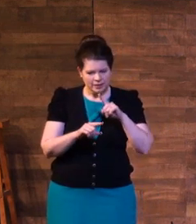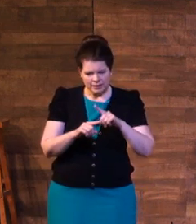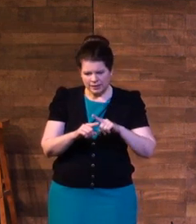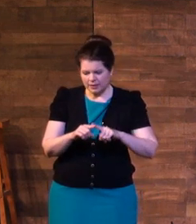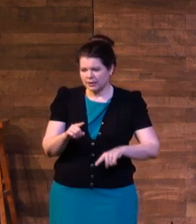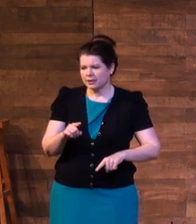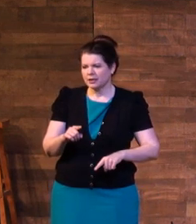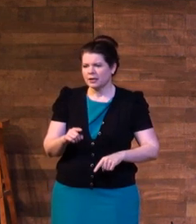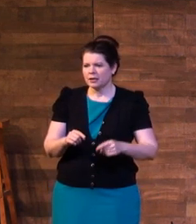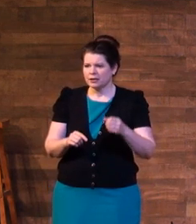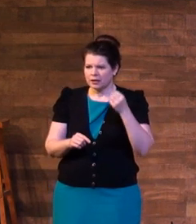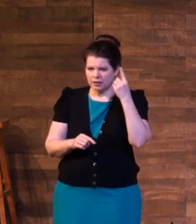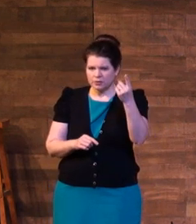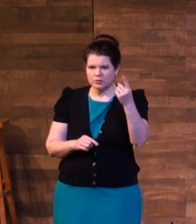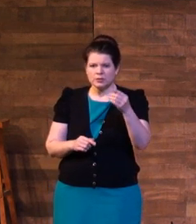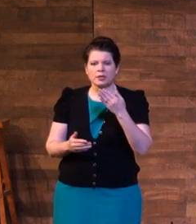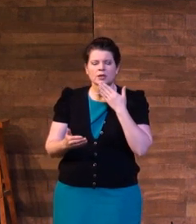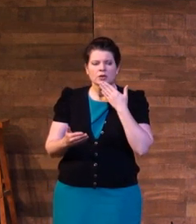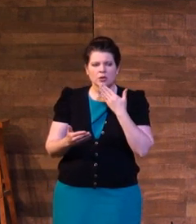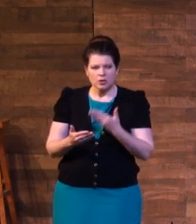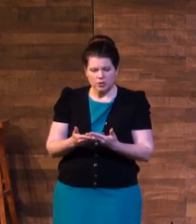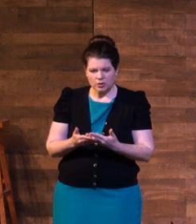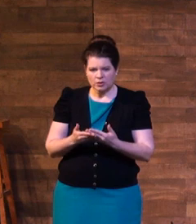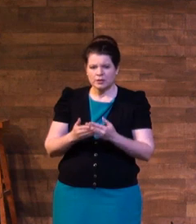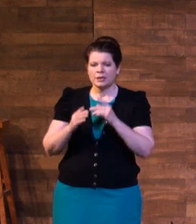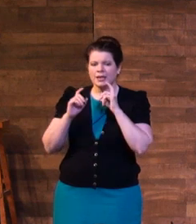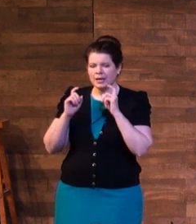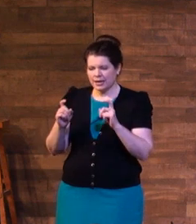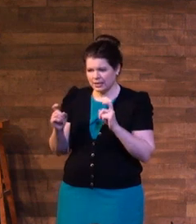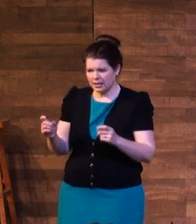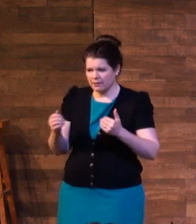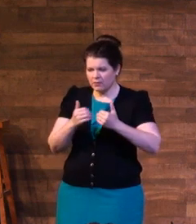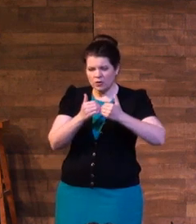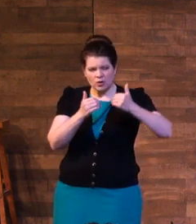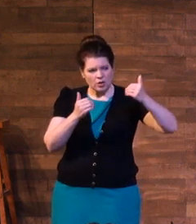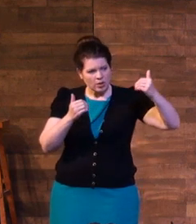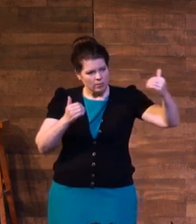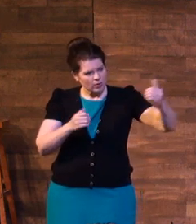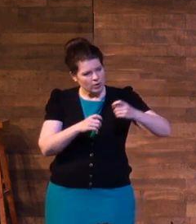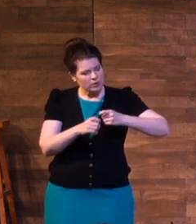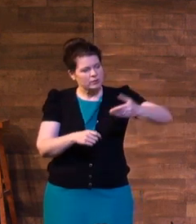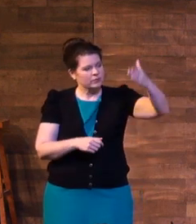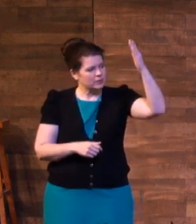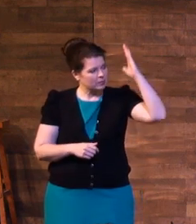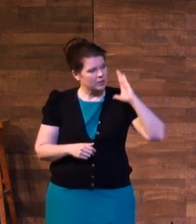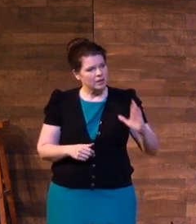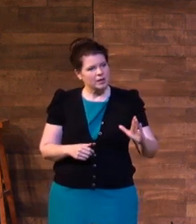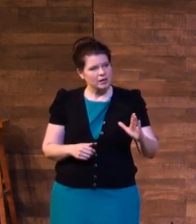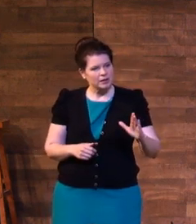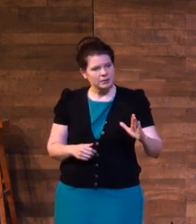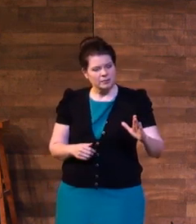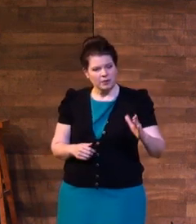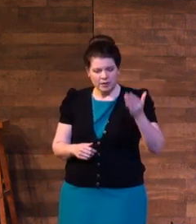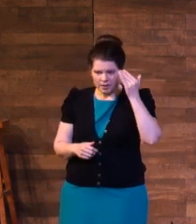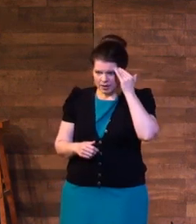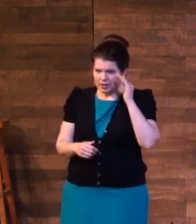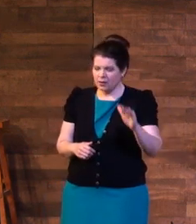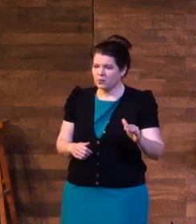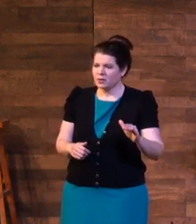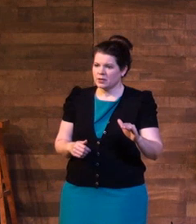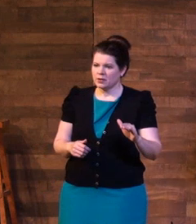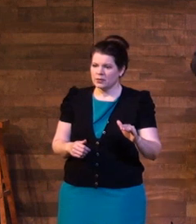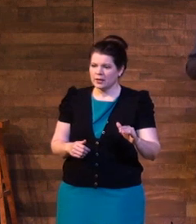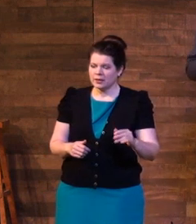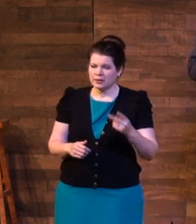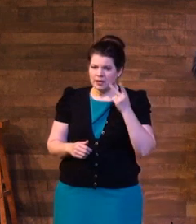God. Period. And we can establish this baseline truth by going all the way back to Genesis 3.